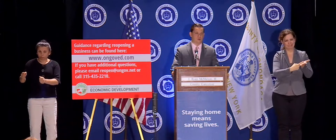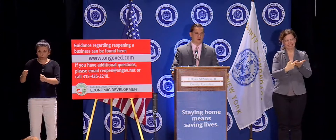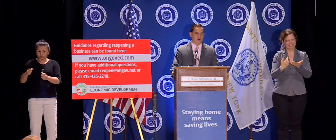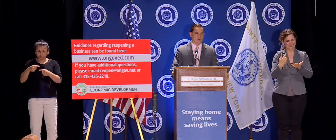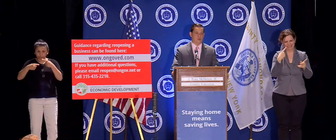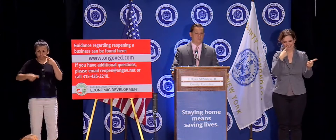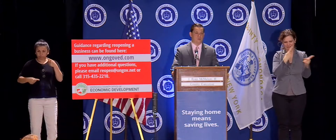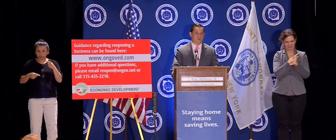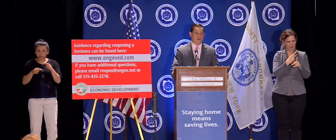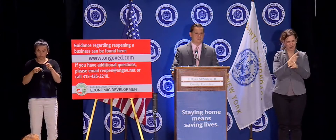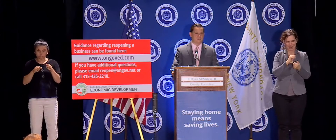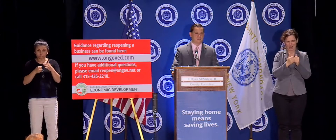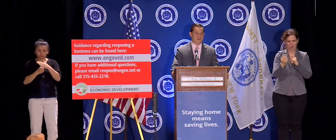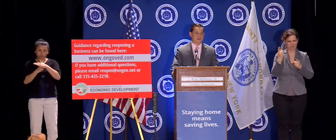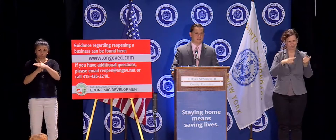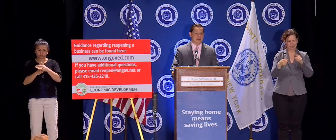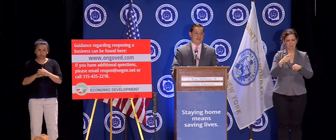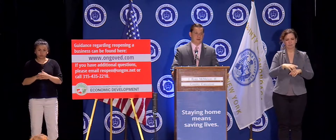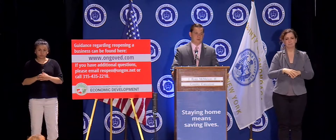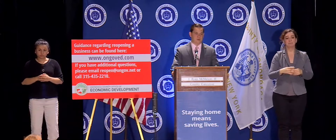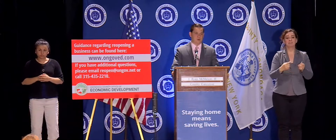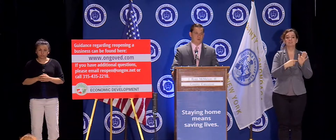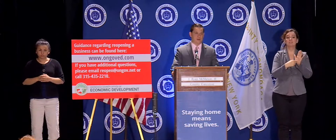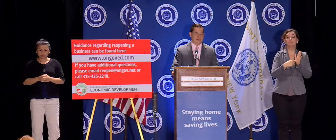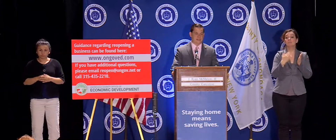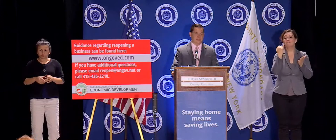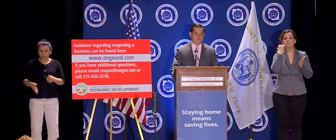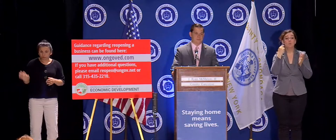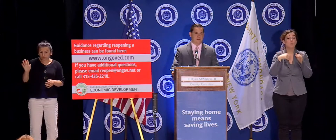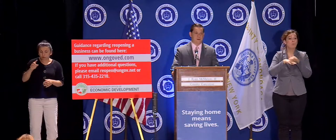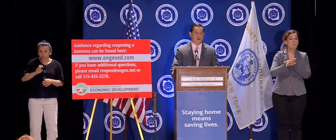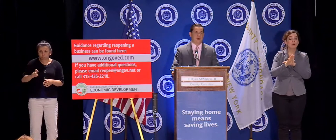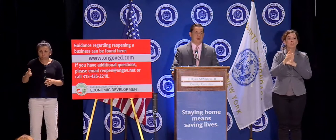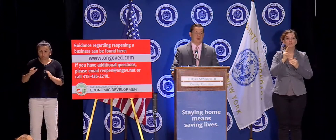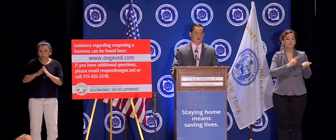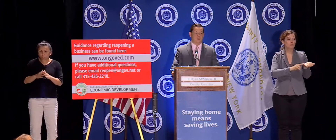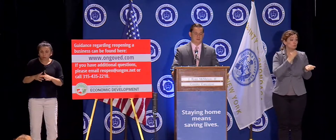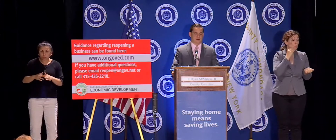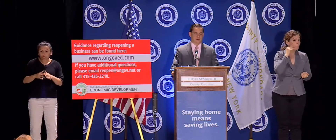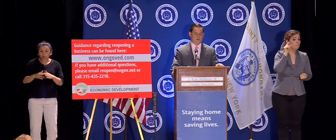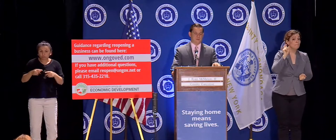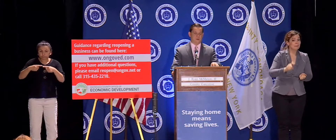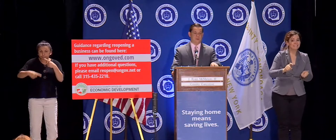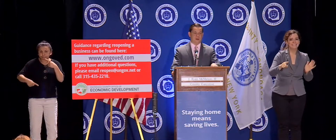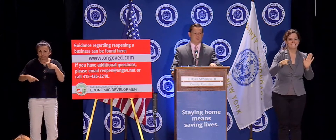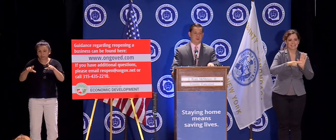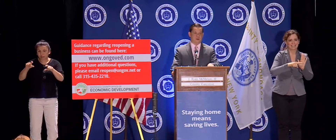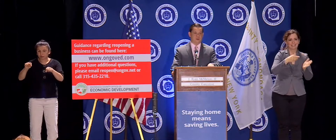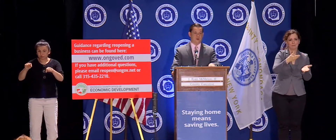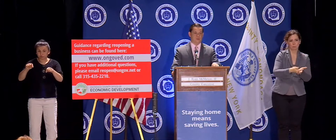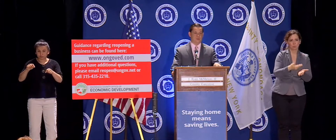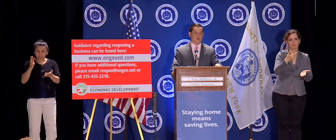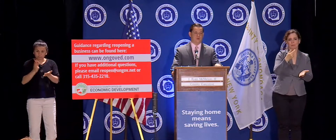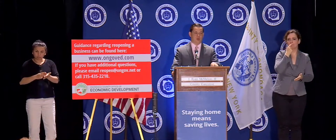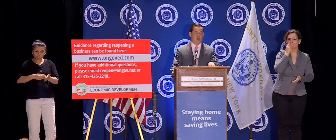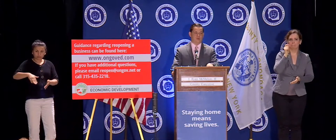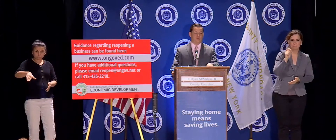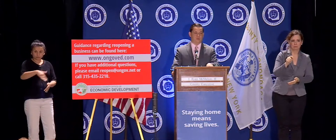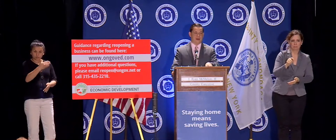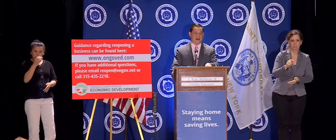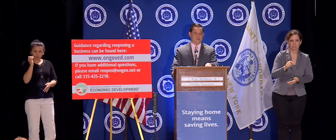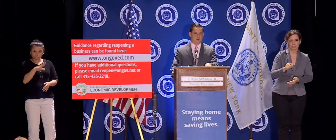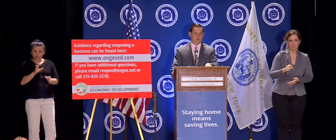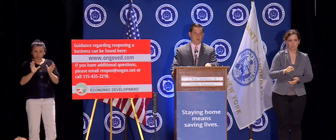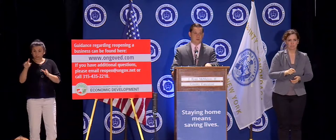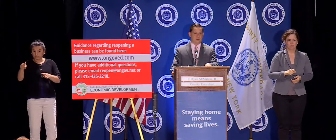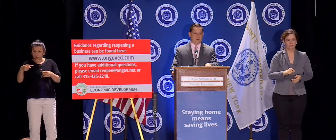into a nursing home, you have to test negative for COVID-19. And these are people that lived in nursing homes, have recovered